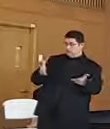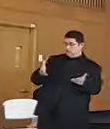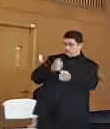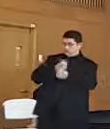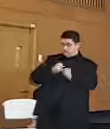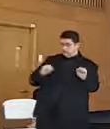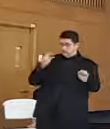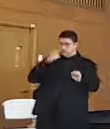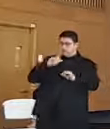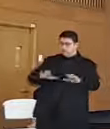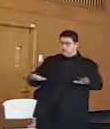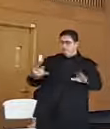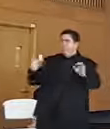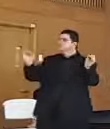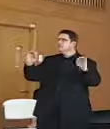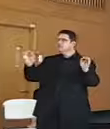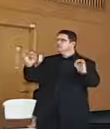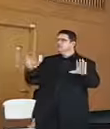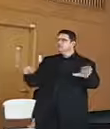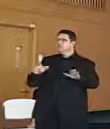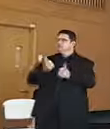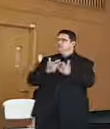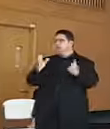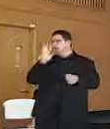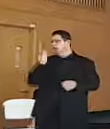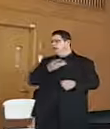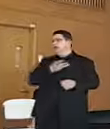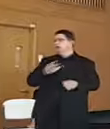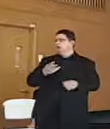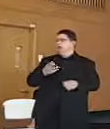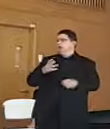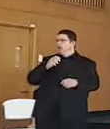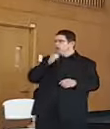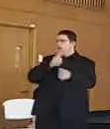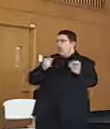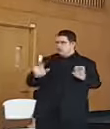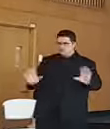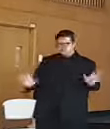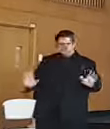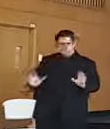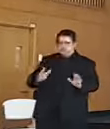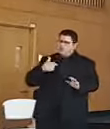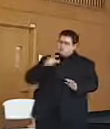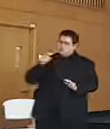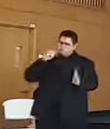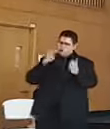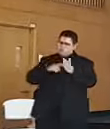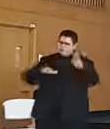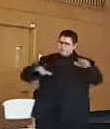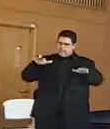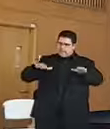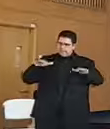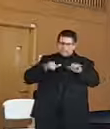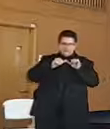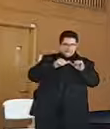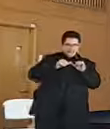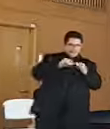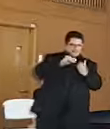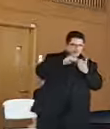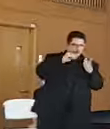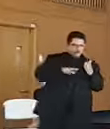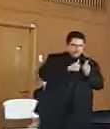for the kids. No one's going to do anything that isn't safe for the kids. And we have to recognize the balance between keeping kids from falling